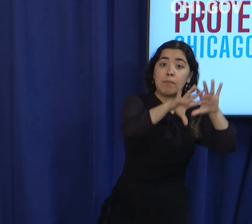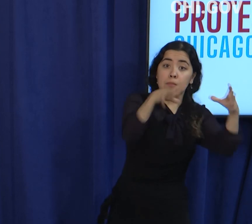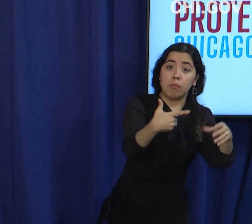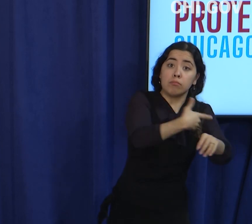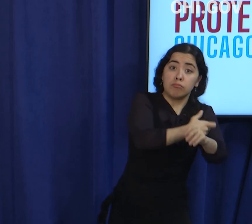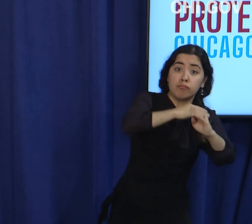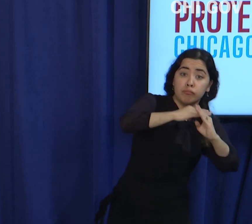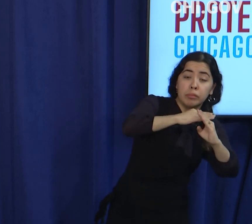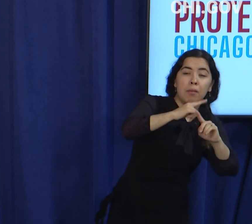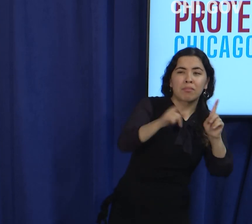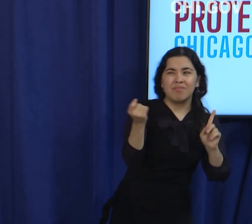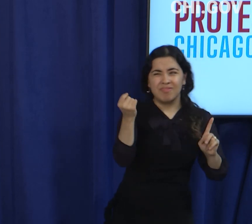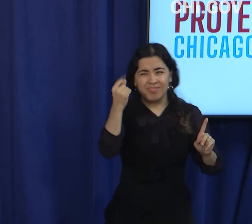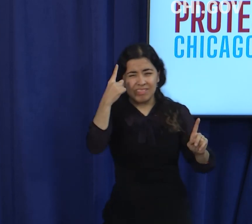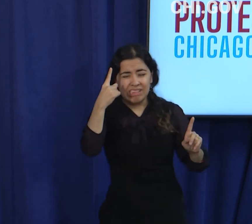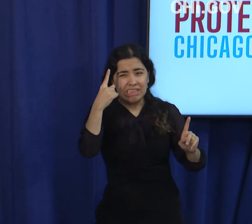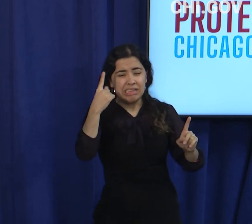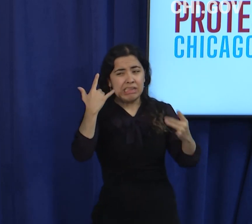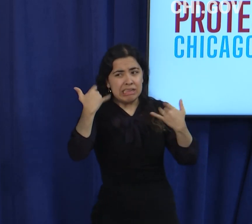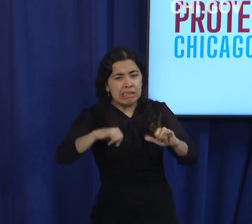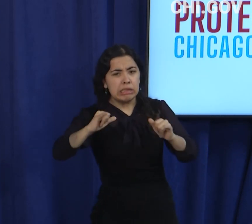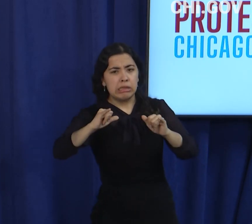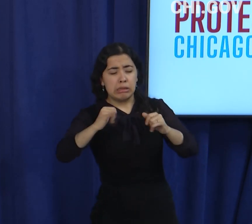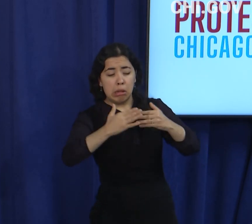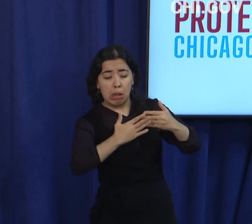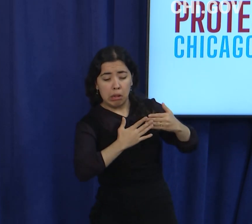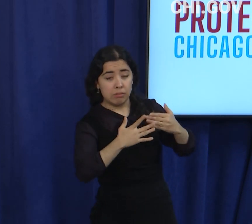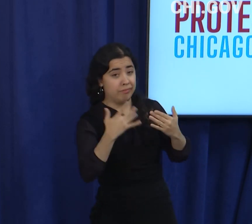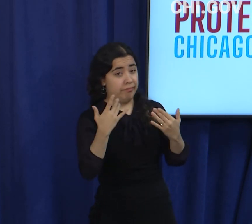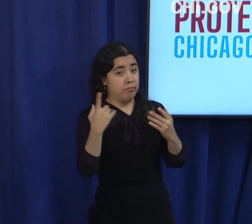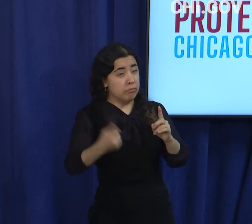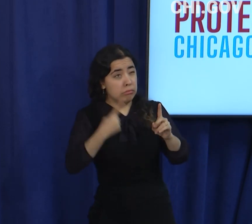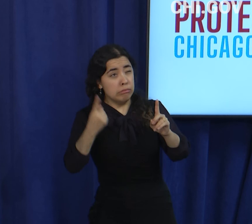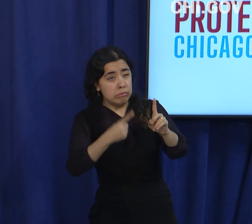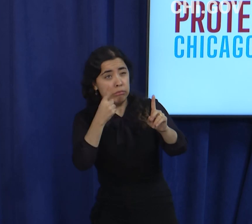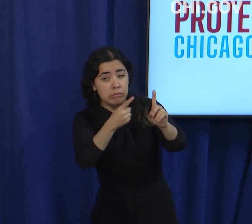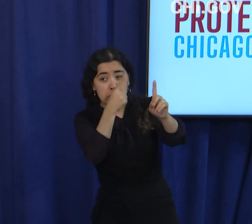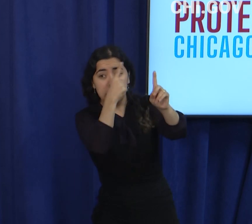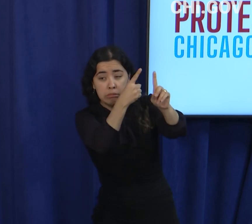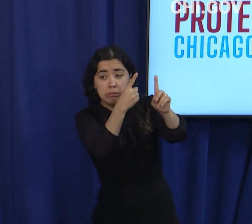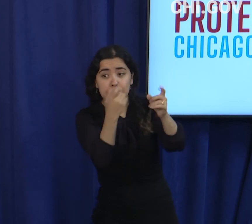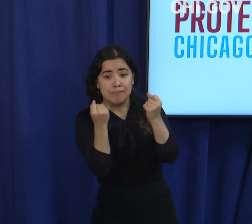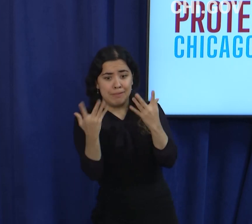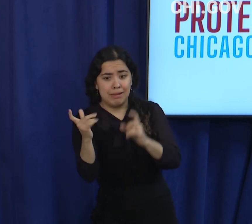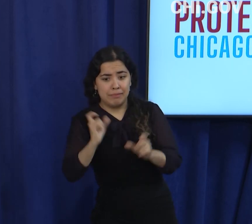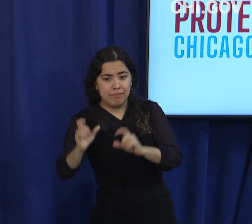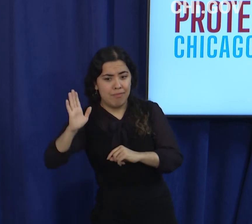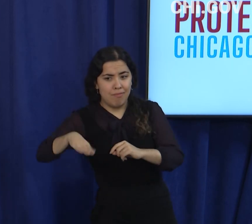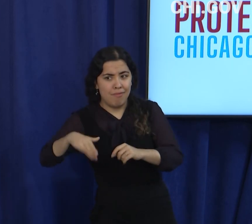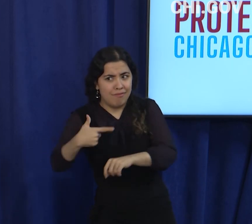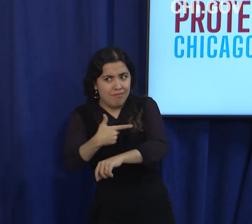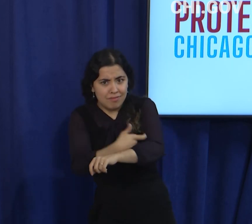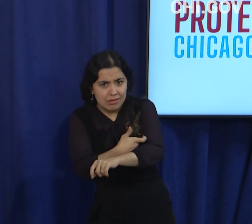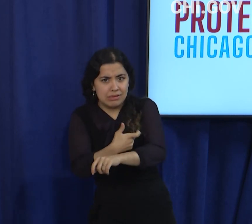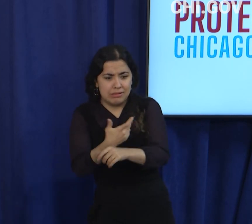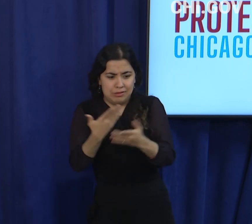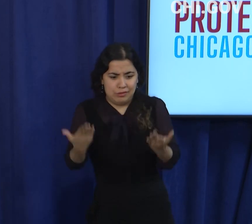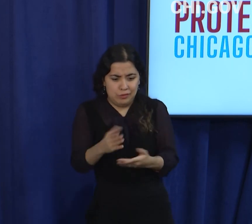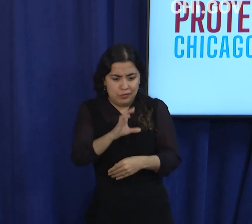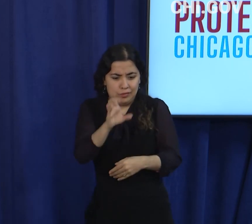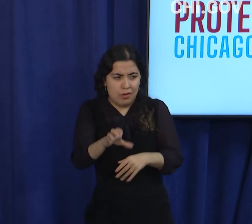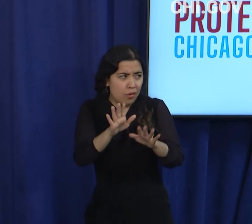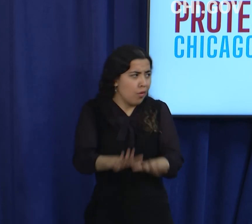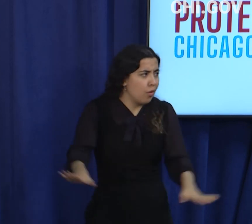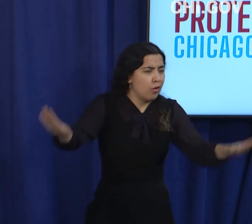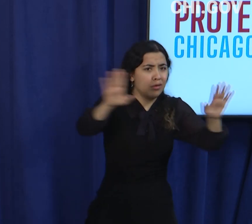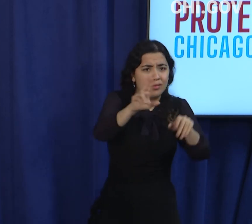herd immunity via natural infection here in Chicago or really anywhere in the U.S. I guess there's one follow-up question while you're up there, Doctor,